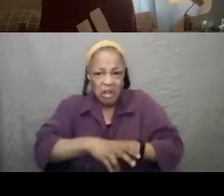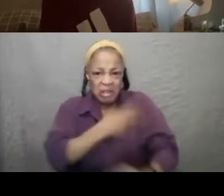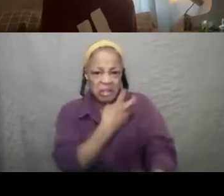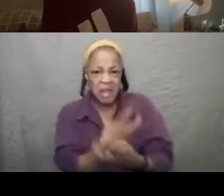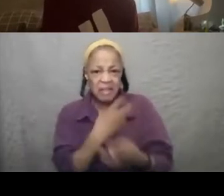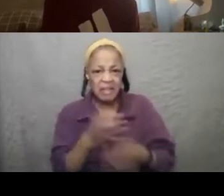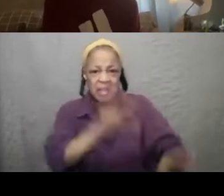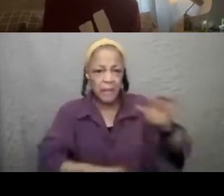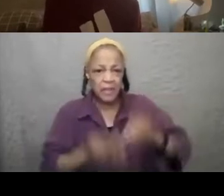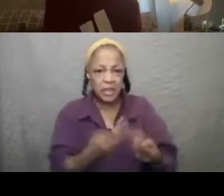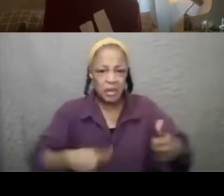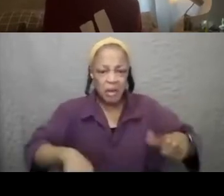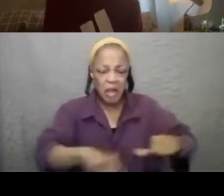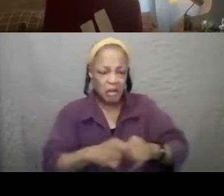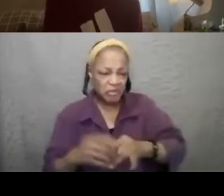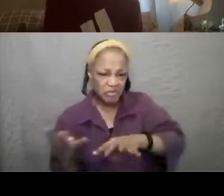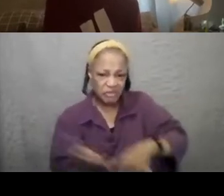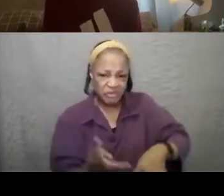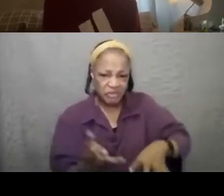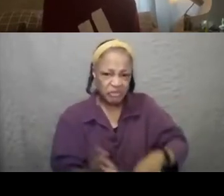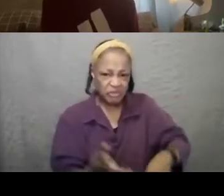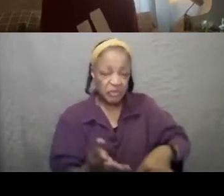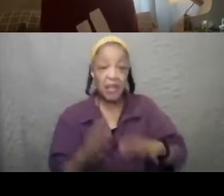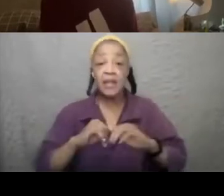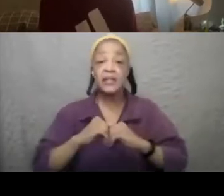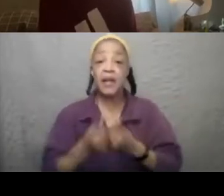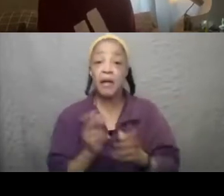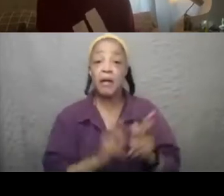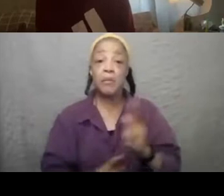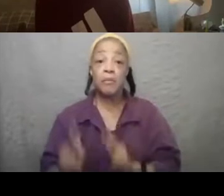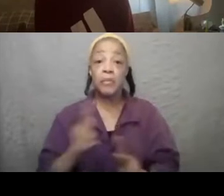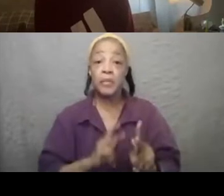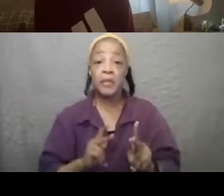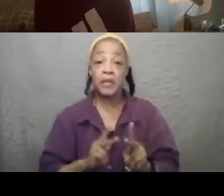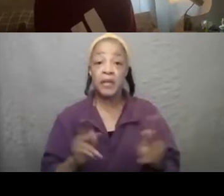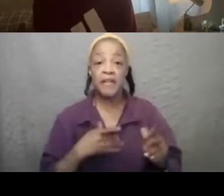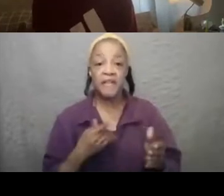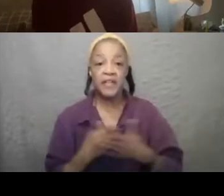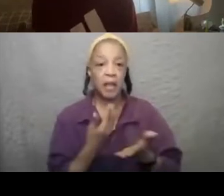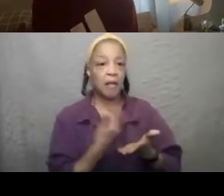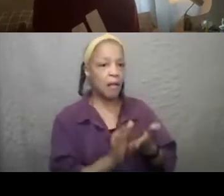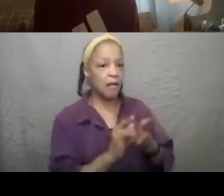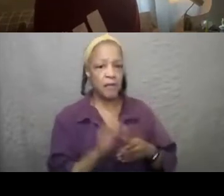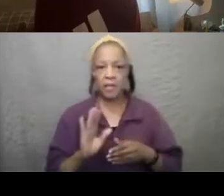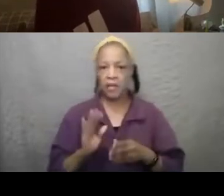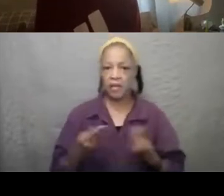the ground, and that to be a mechanism by which people are disenfranchised from their land.